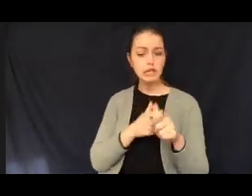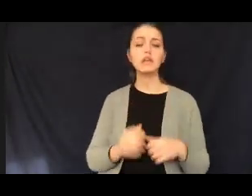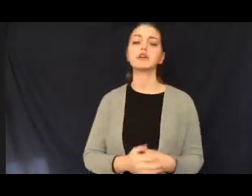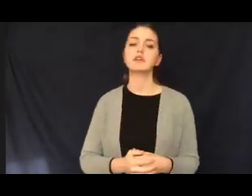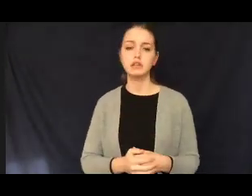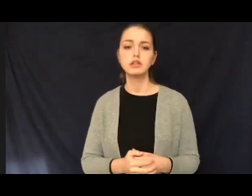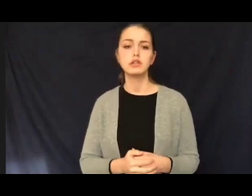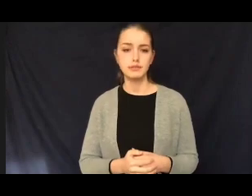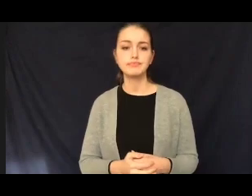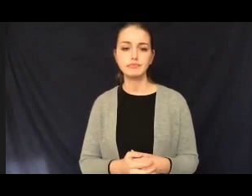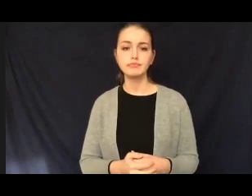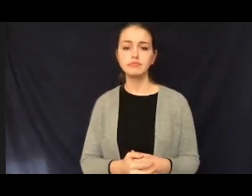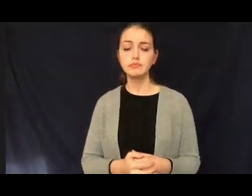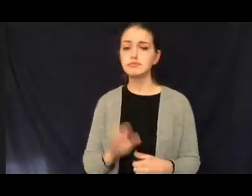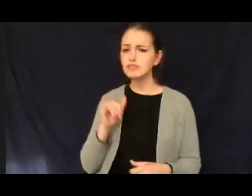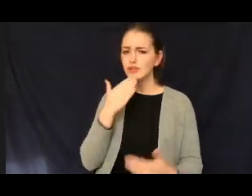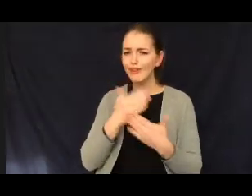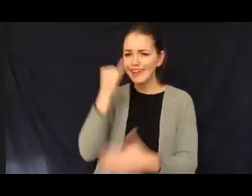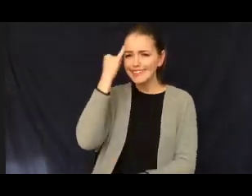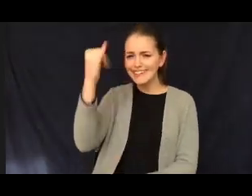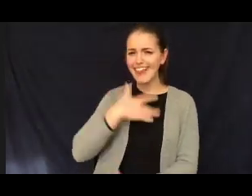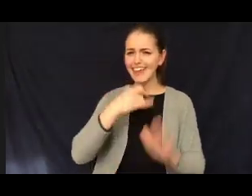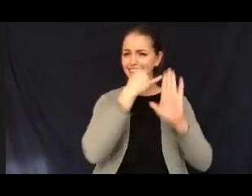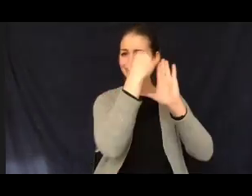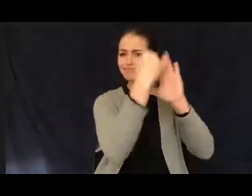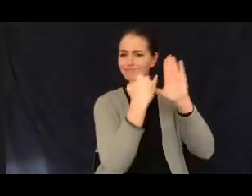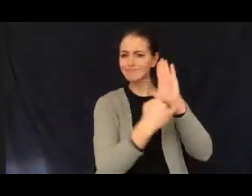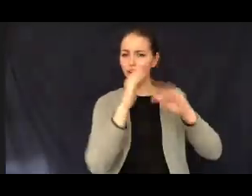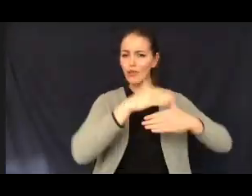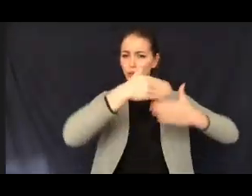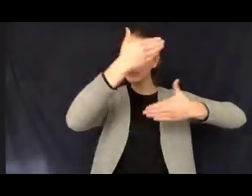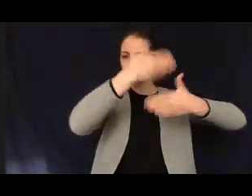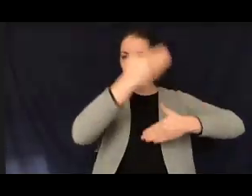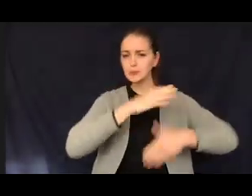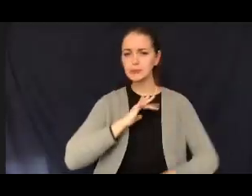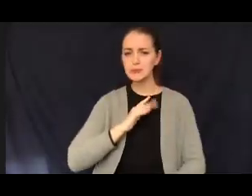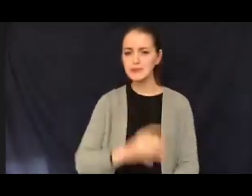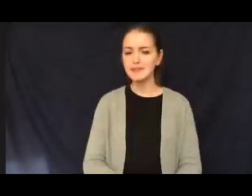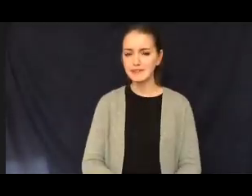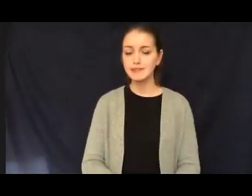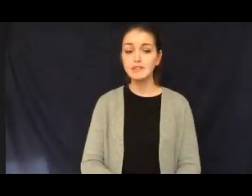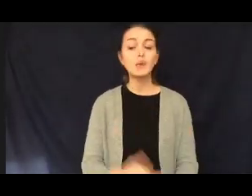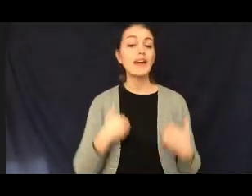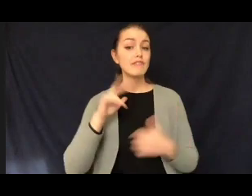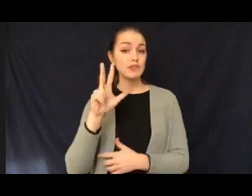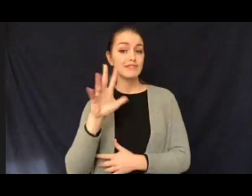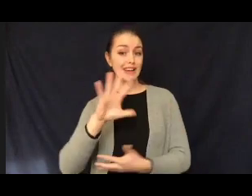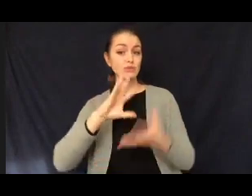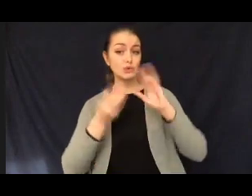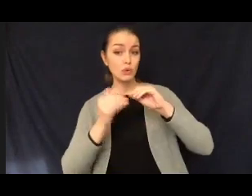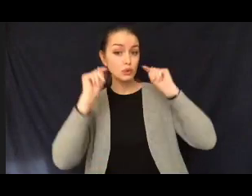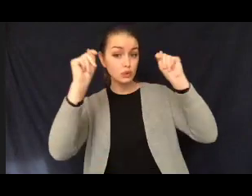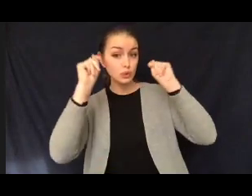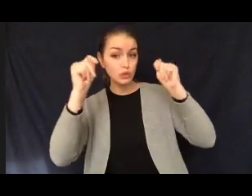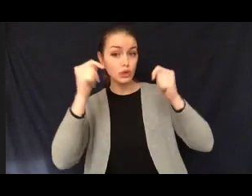tell. Yeah, that's a good idea. I like it. So there's 35 total tutor rooms in this place.